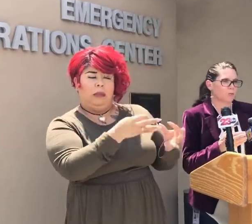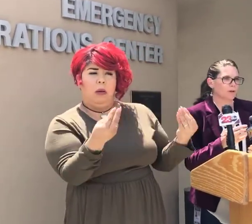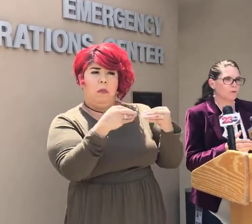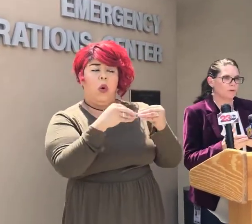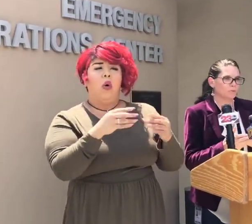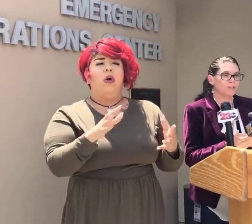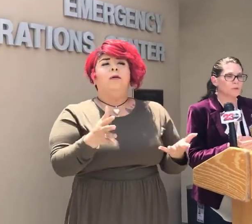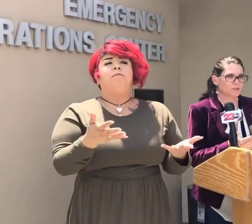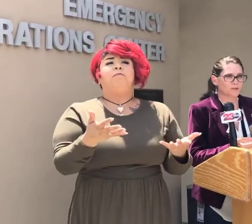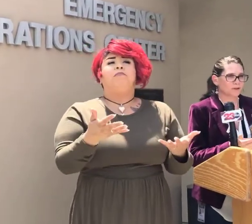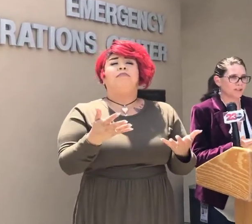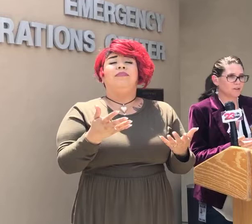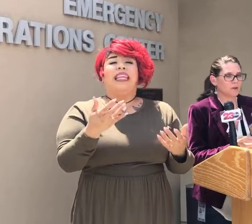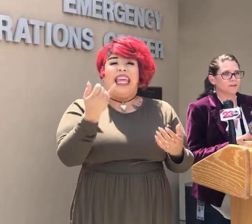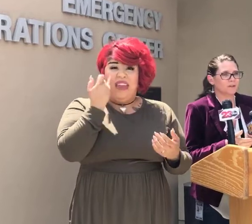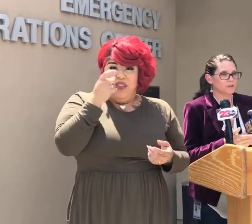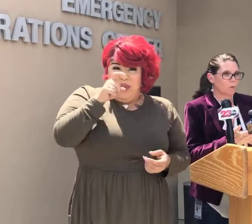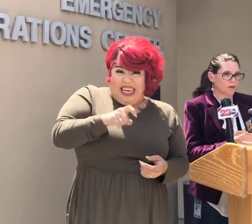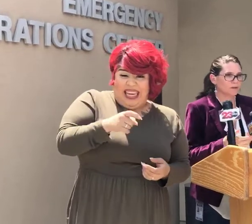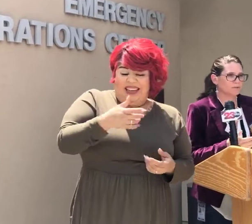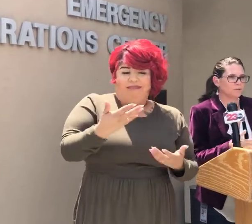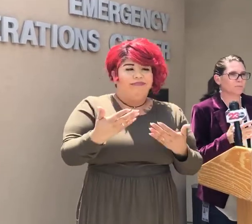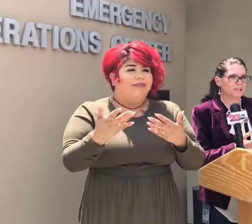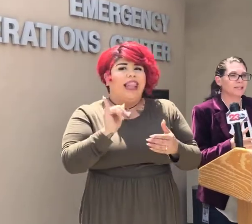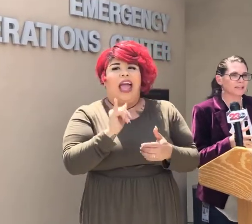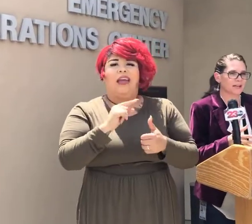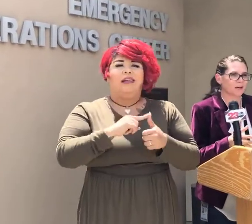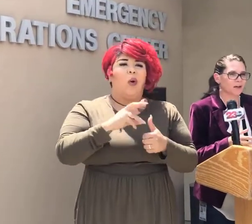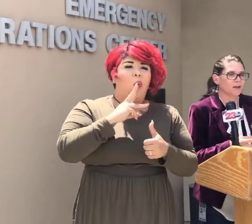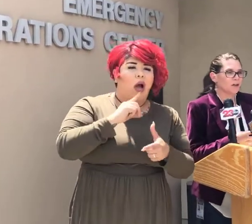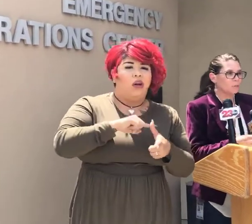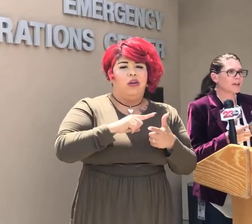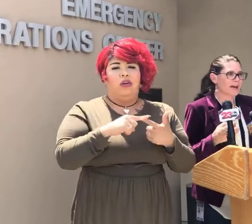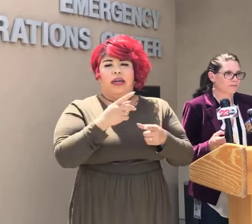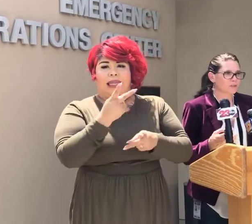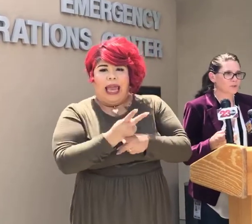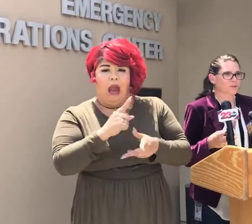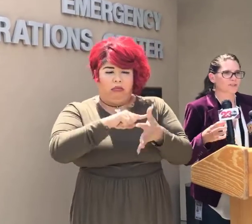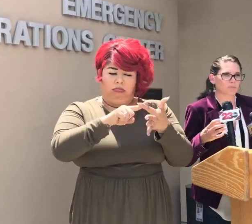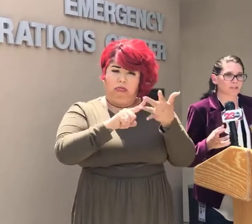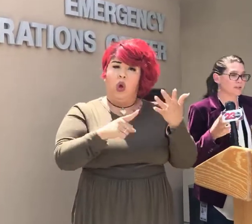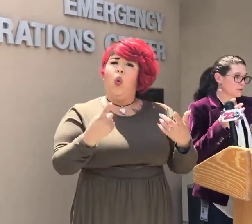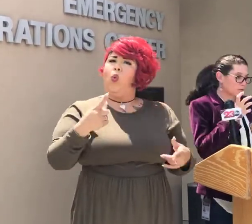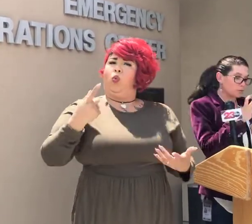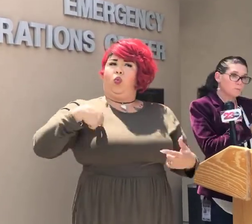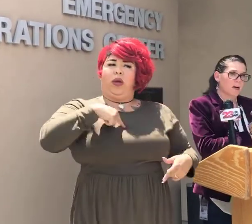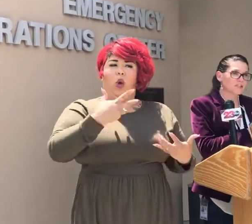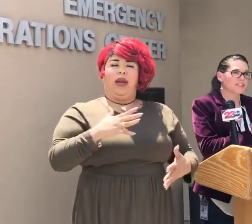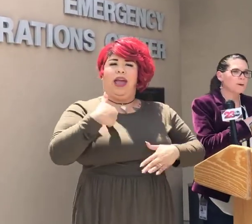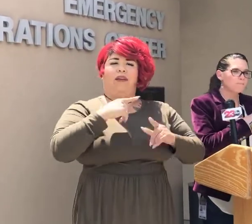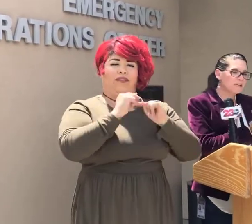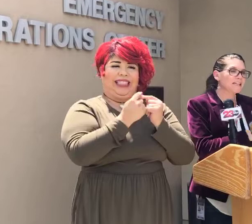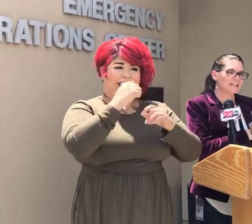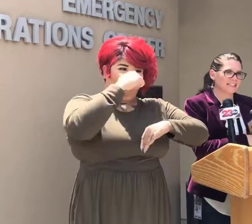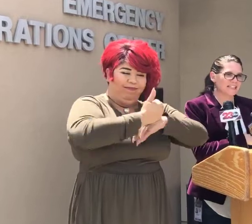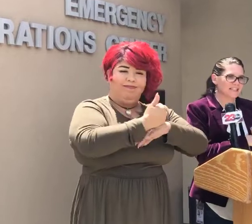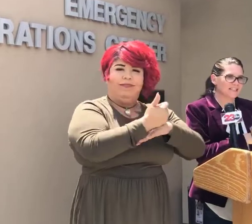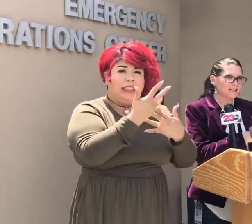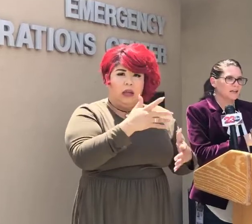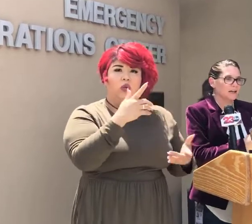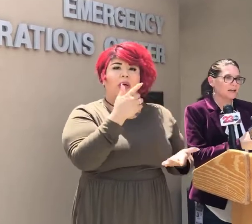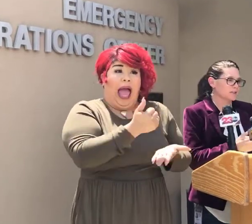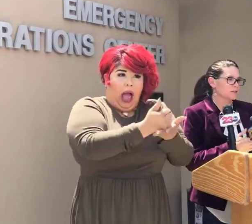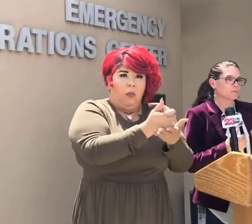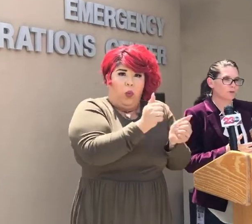but when resources are needed, whether it's water or food, immediate care, we have resources in place to respond to the immediate